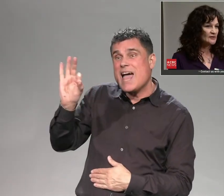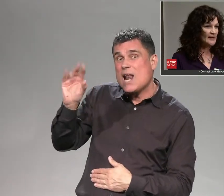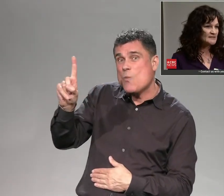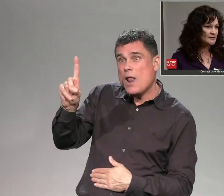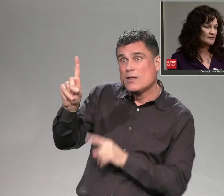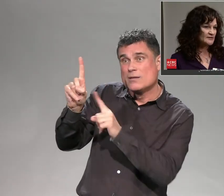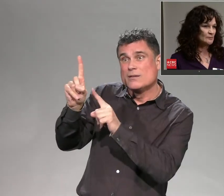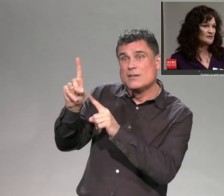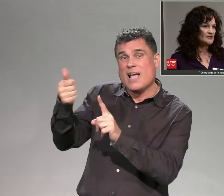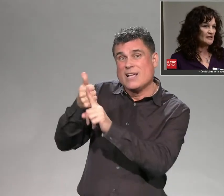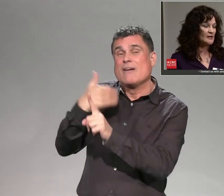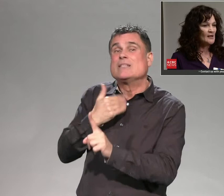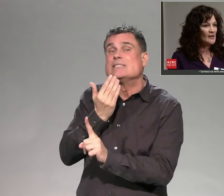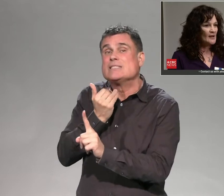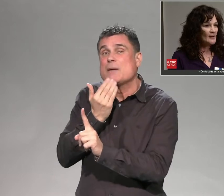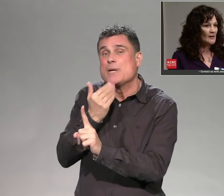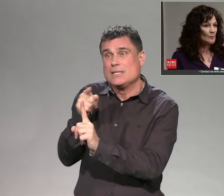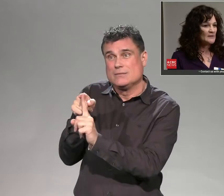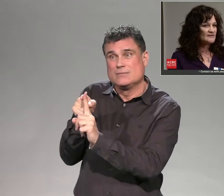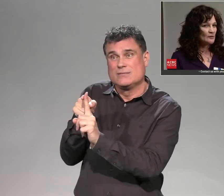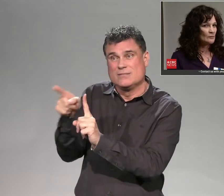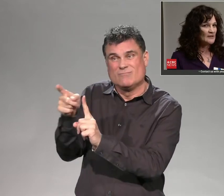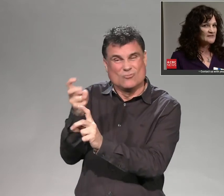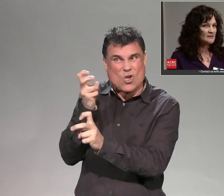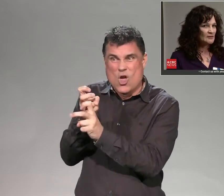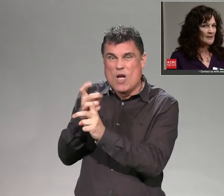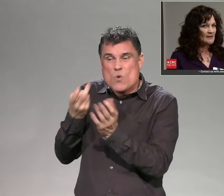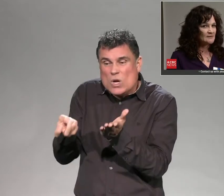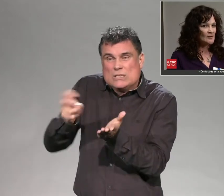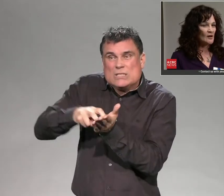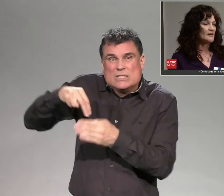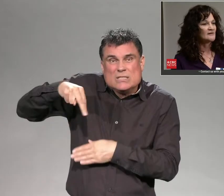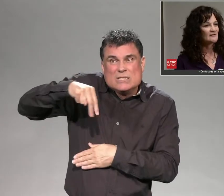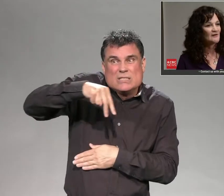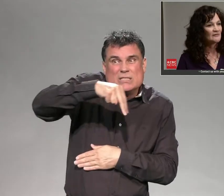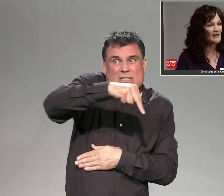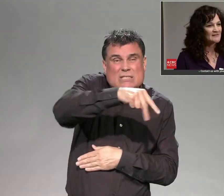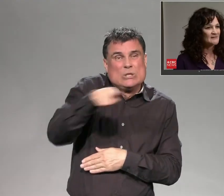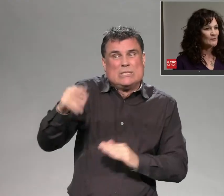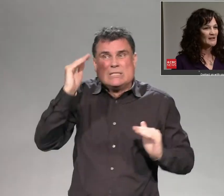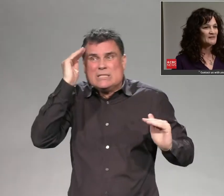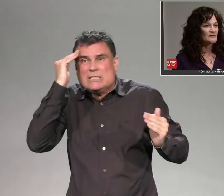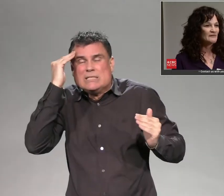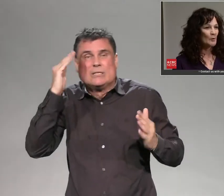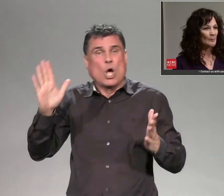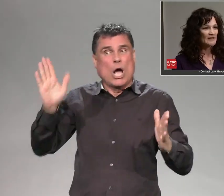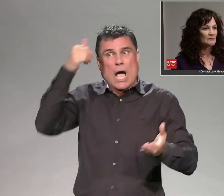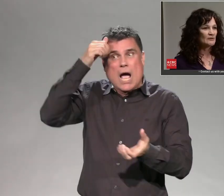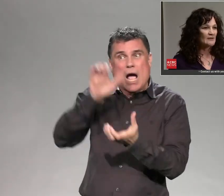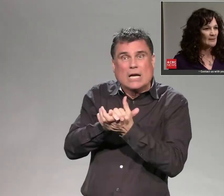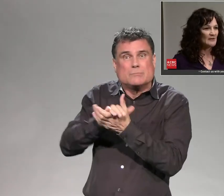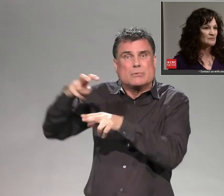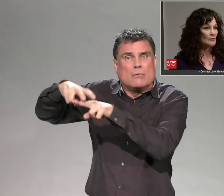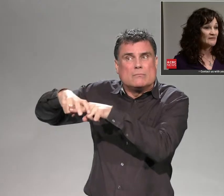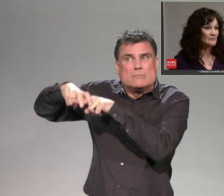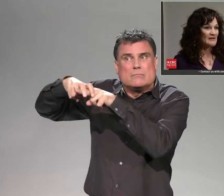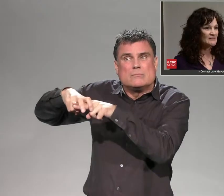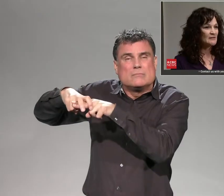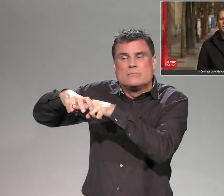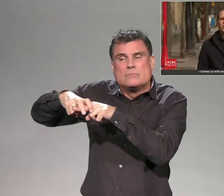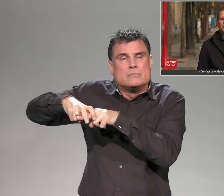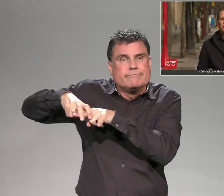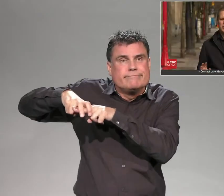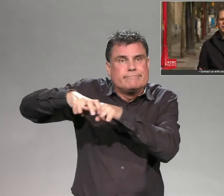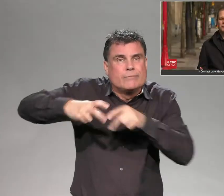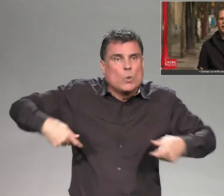as well for her husband who's in a wheelchair. So it's a little bit hard for us in a way answering the phone because we don't have much more